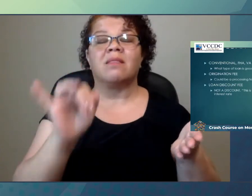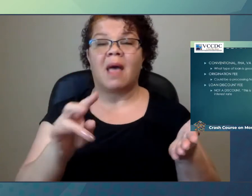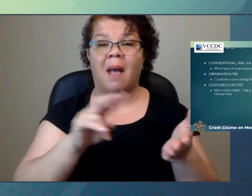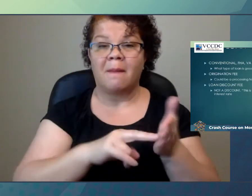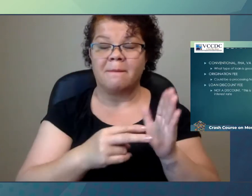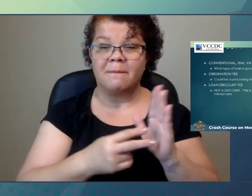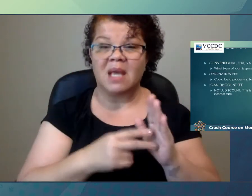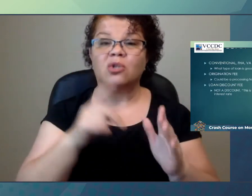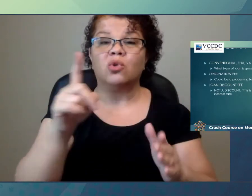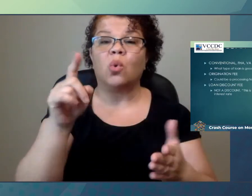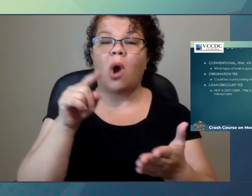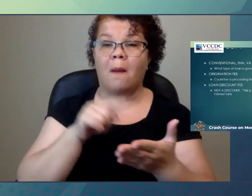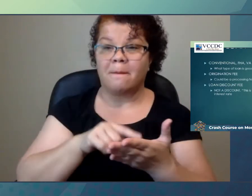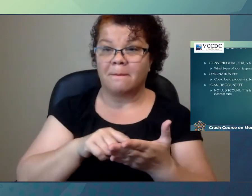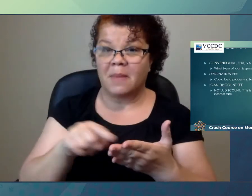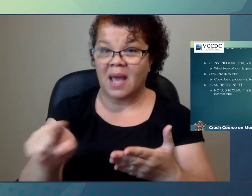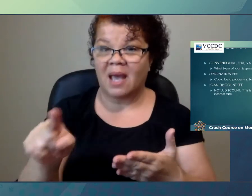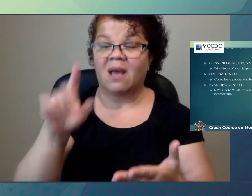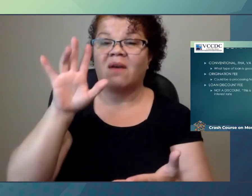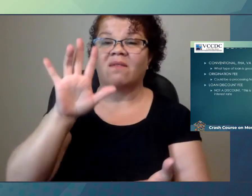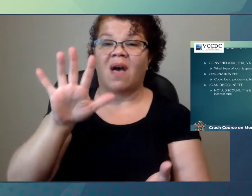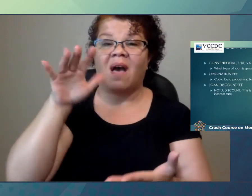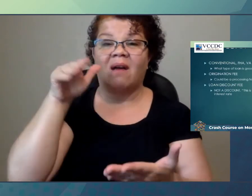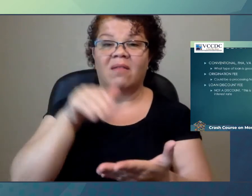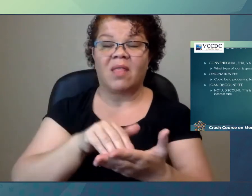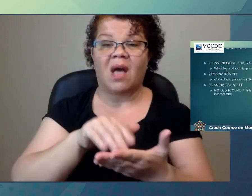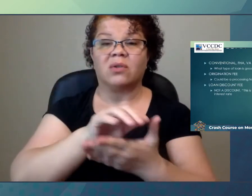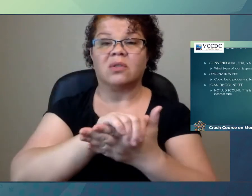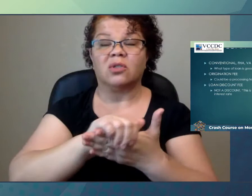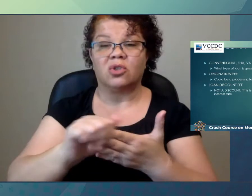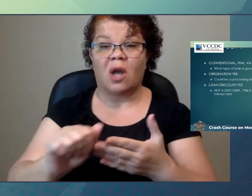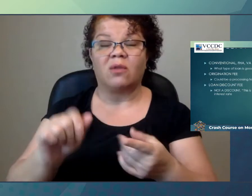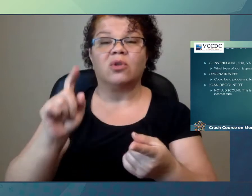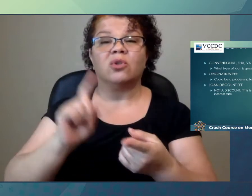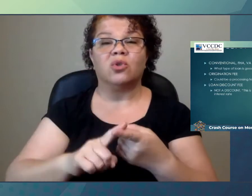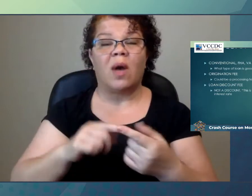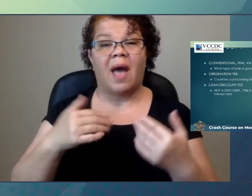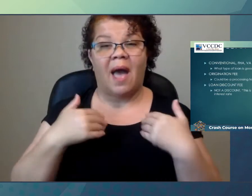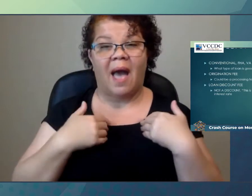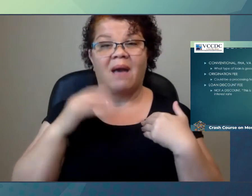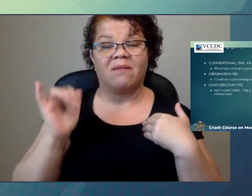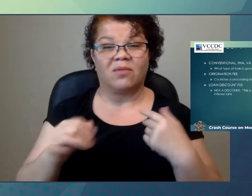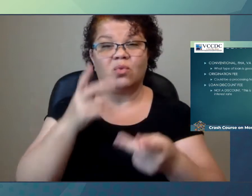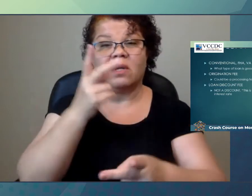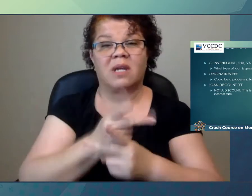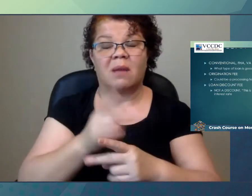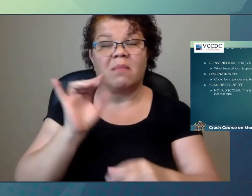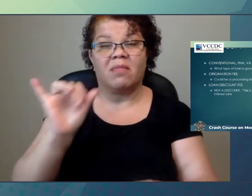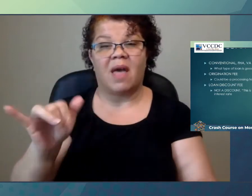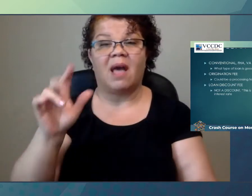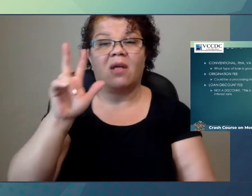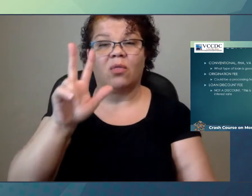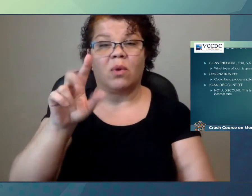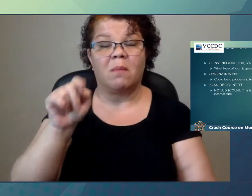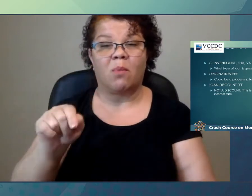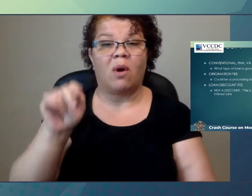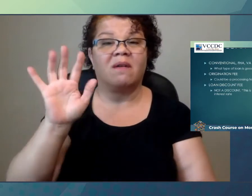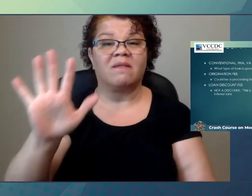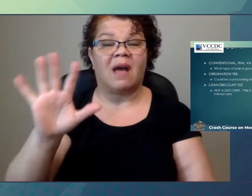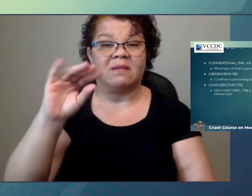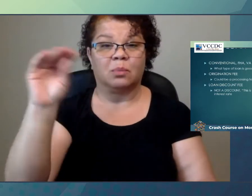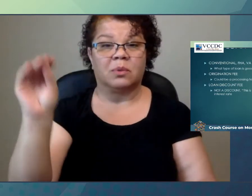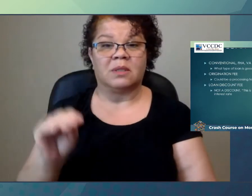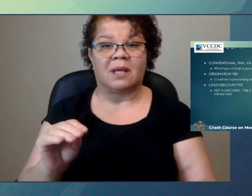are paying $5,000 to get that 3.5% rate. Most